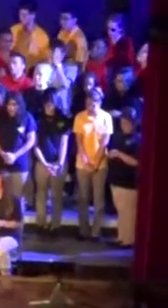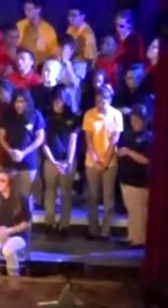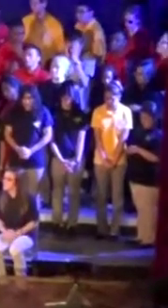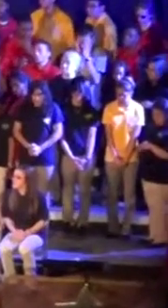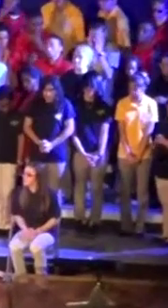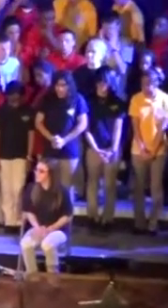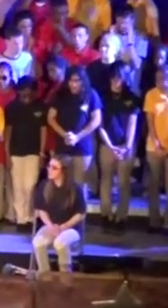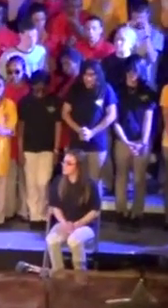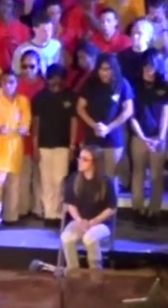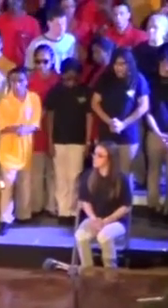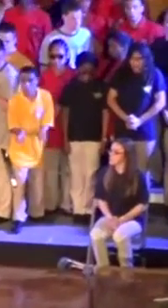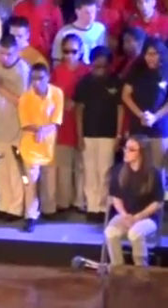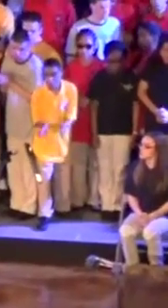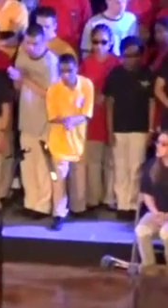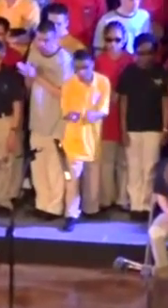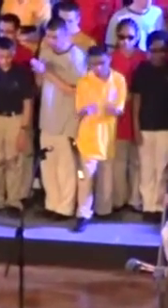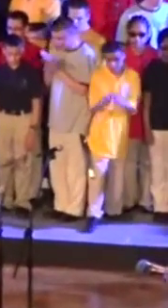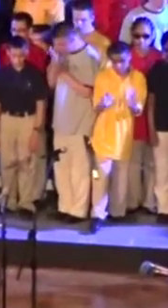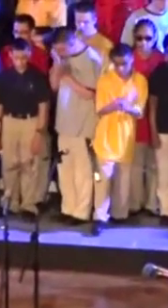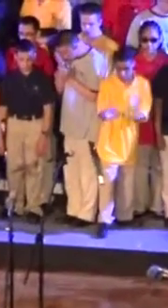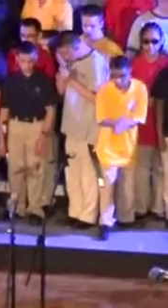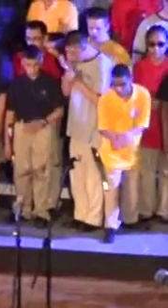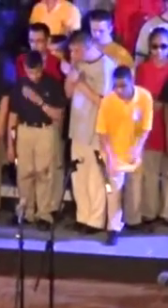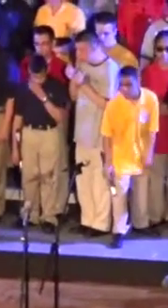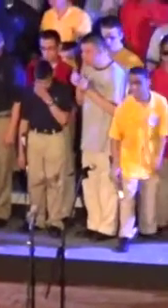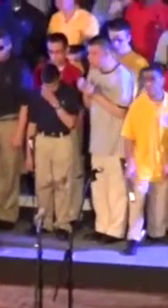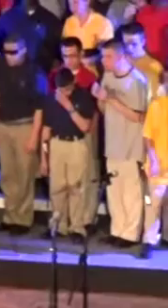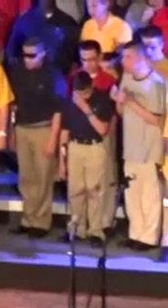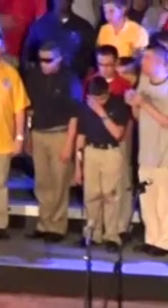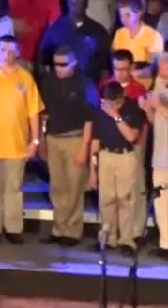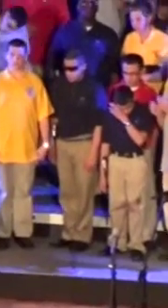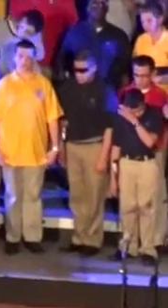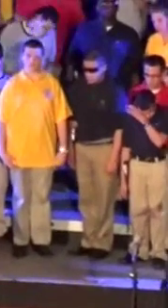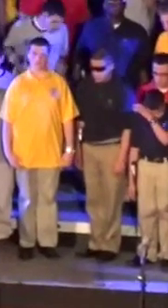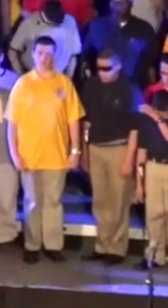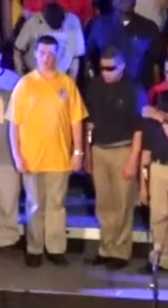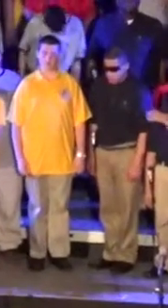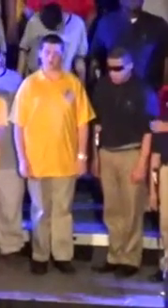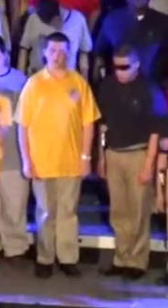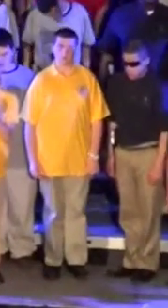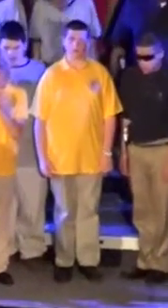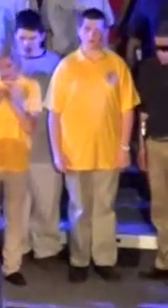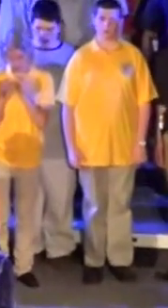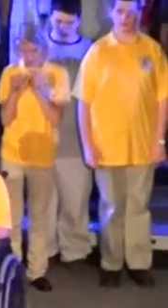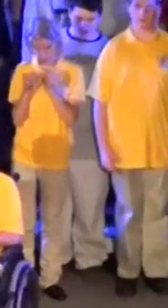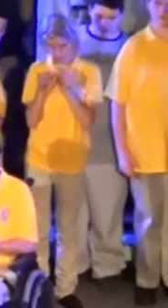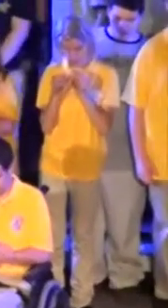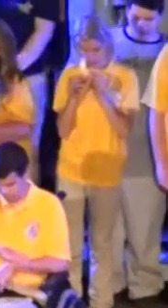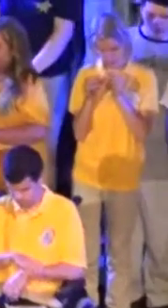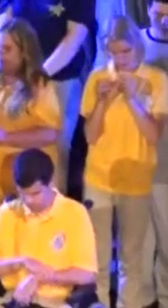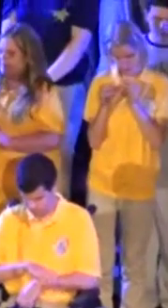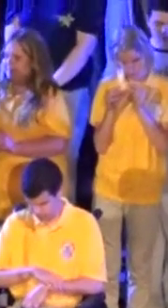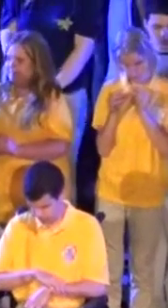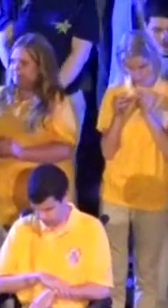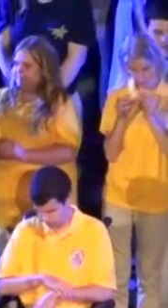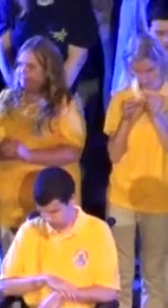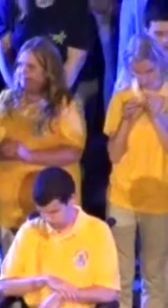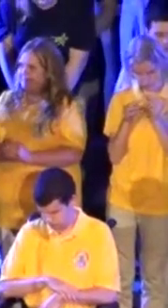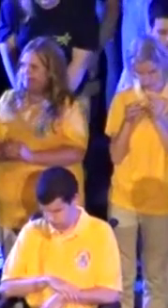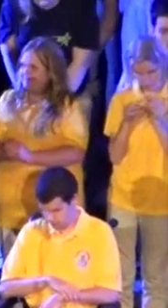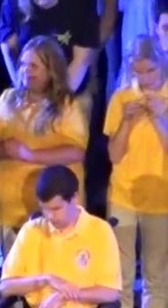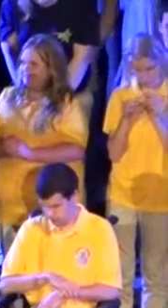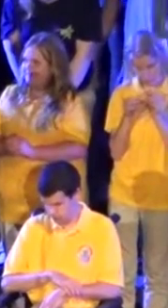These folks are tireless, all of them. I've seen them here over the last couple of days. Their energy and enthusiasm for their work